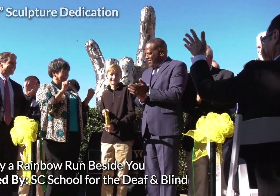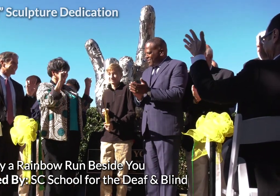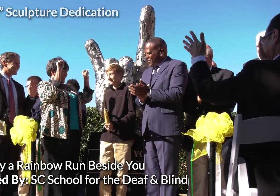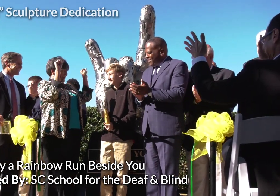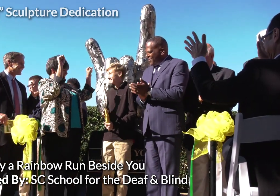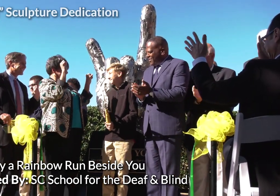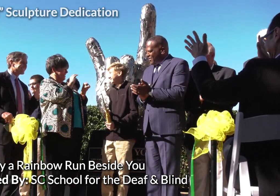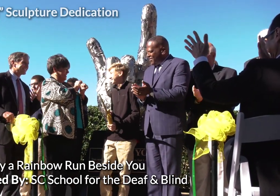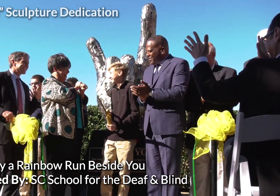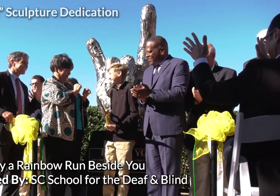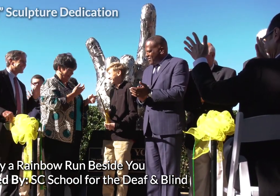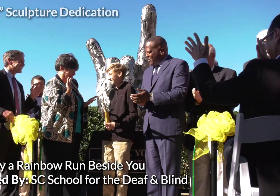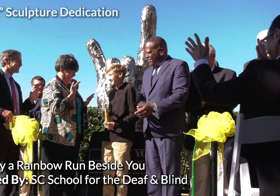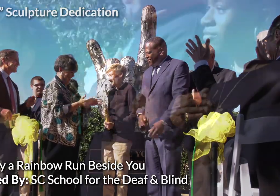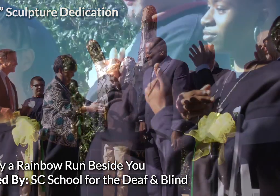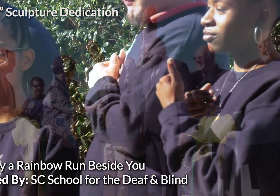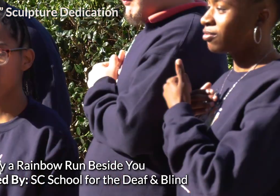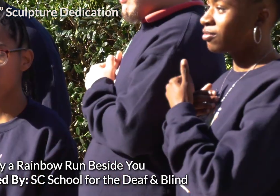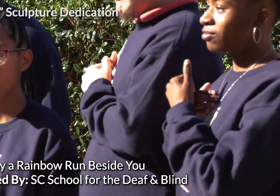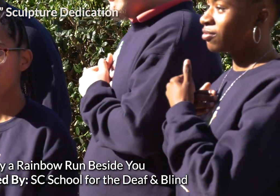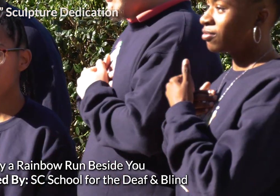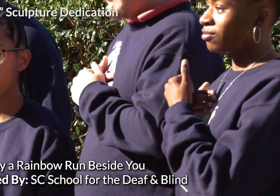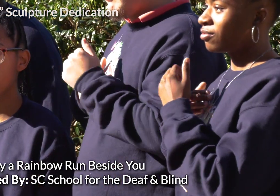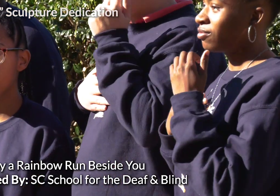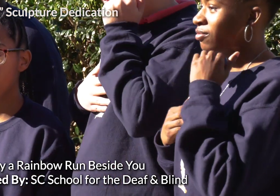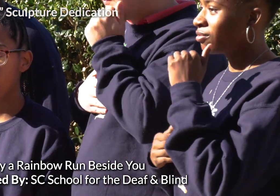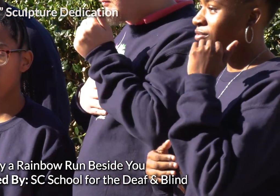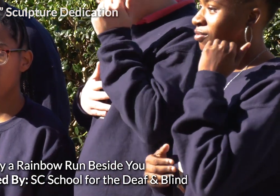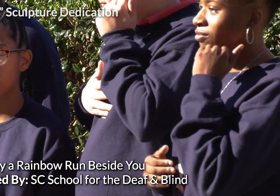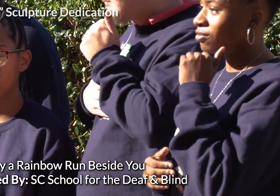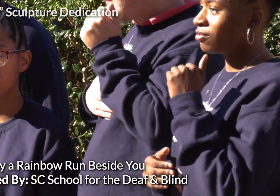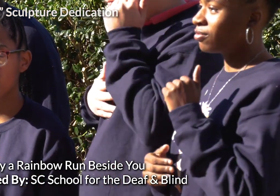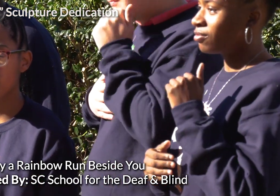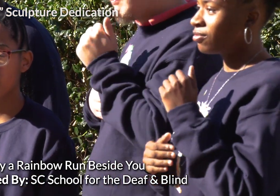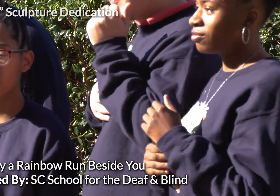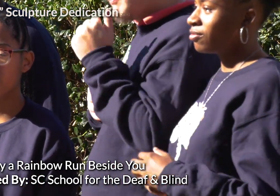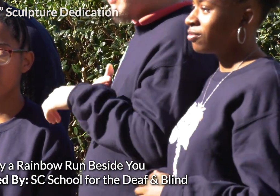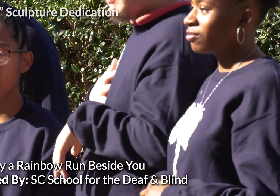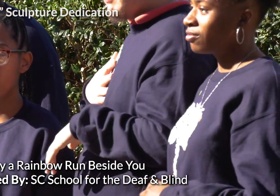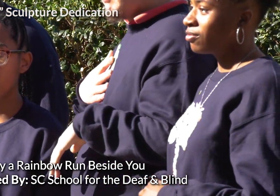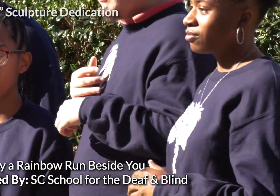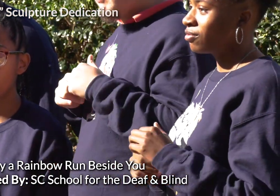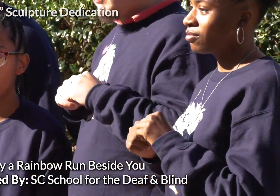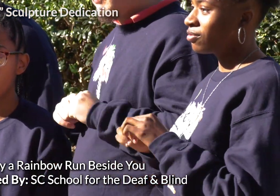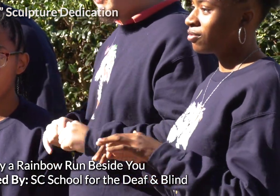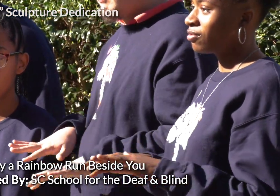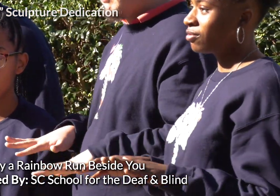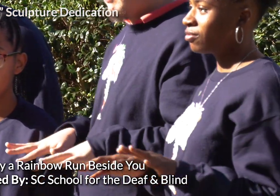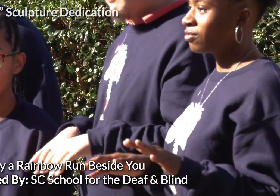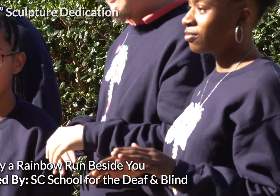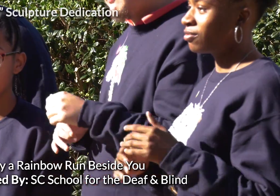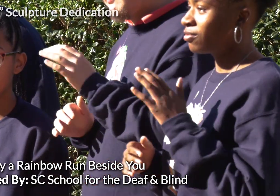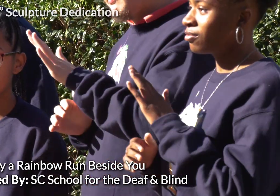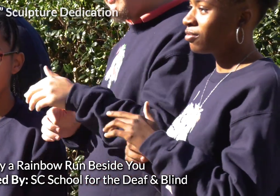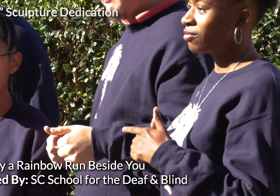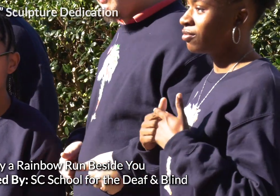happiness build your heart each day, and bless you